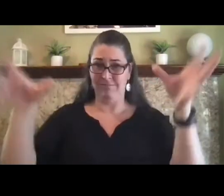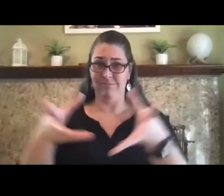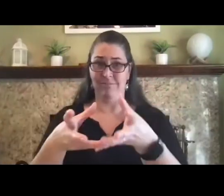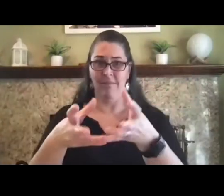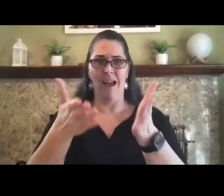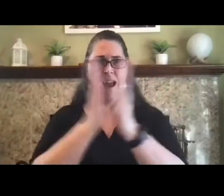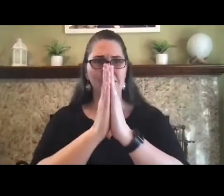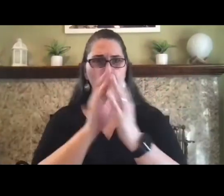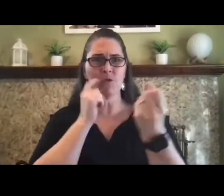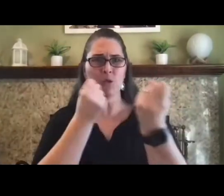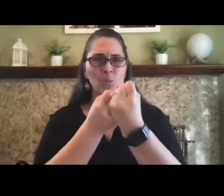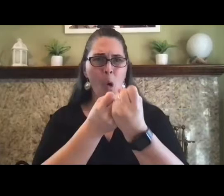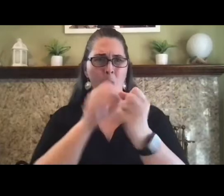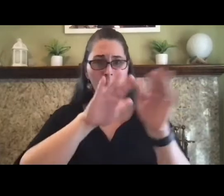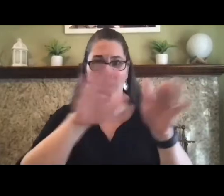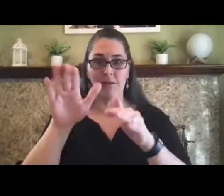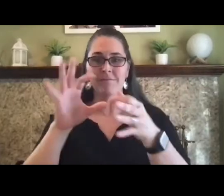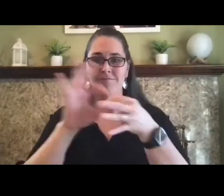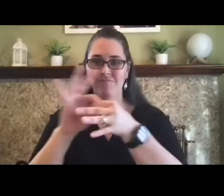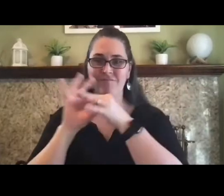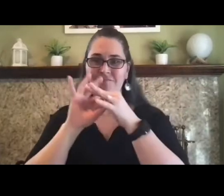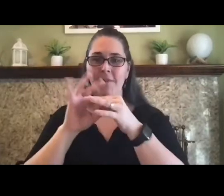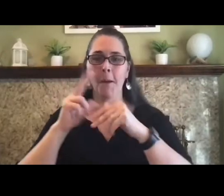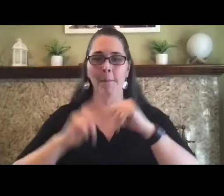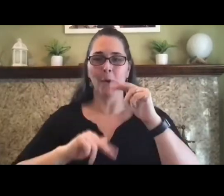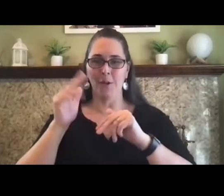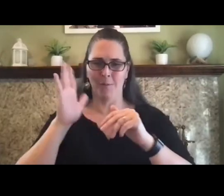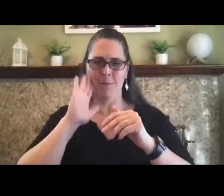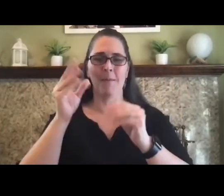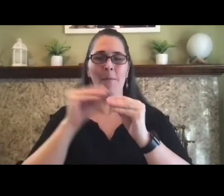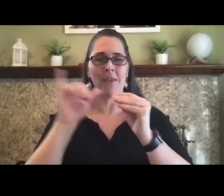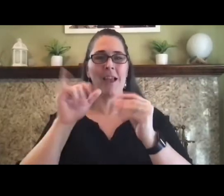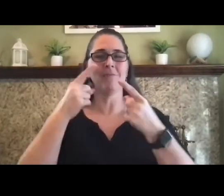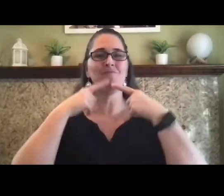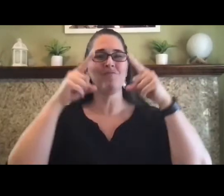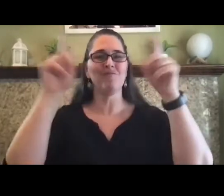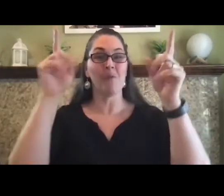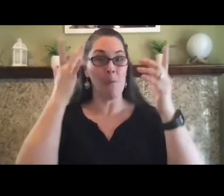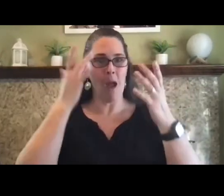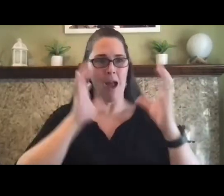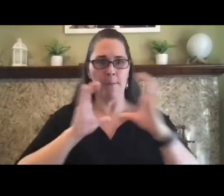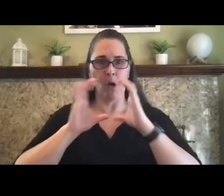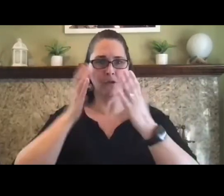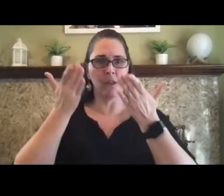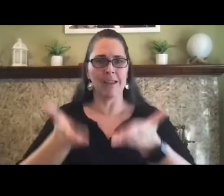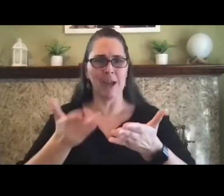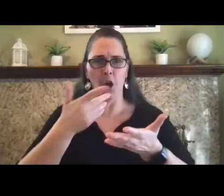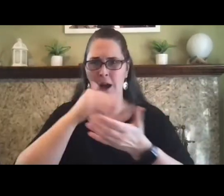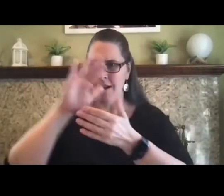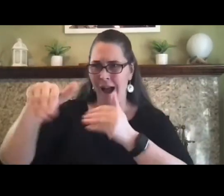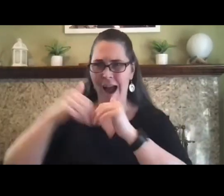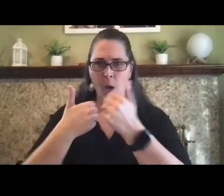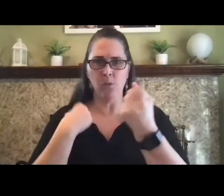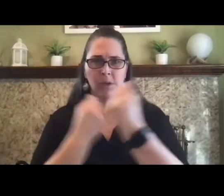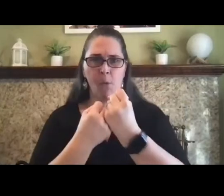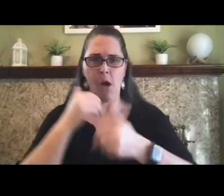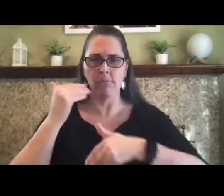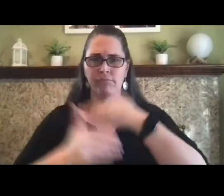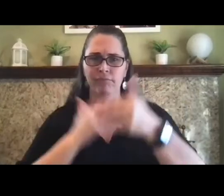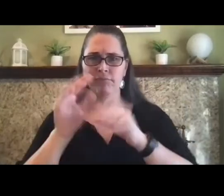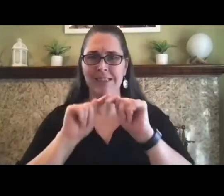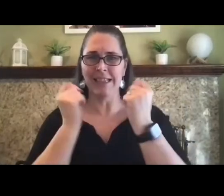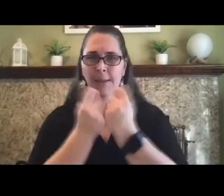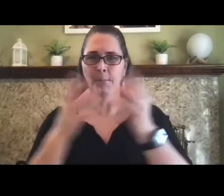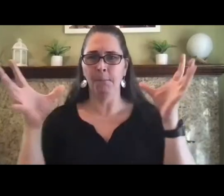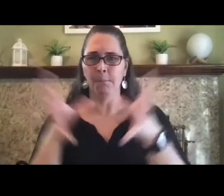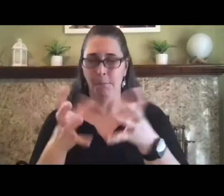Families, parents, and students that ask for support at home are more likely to also be comfortable with asking for support at school. So the communication is there